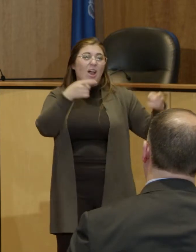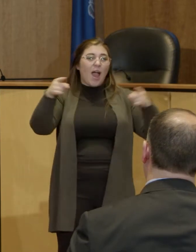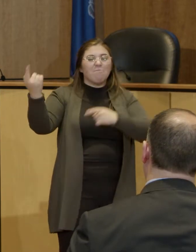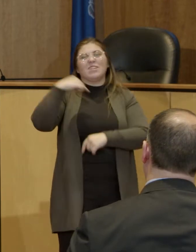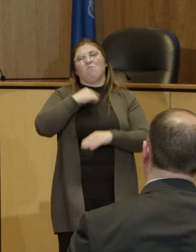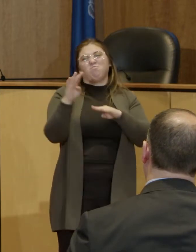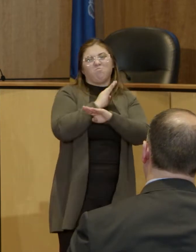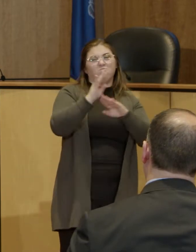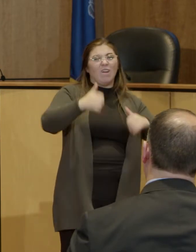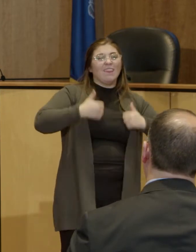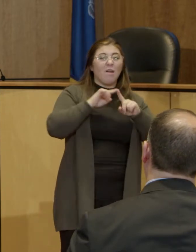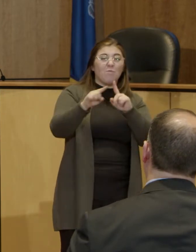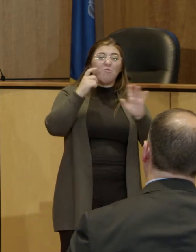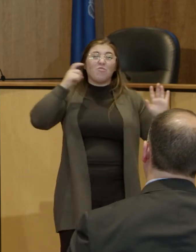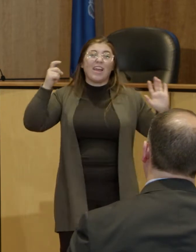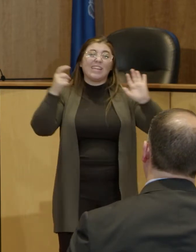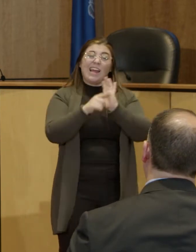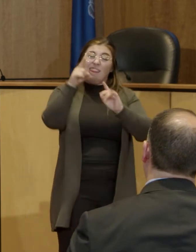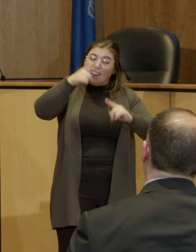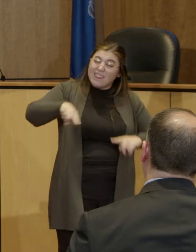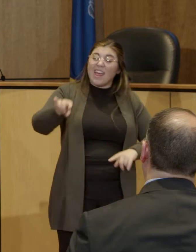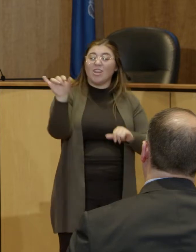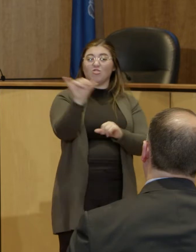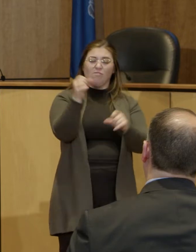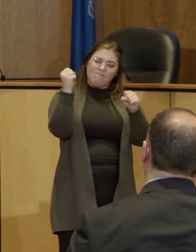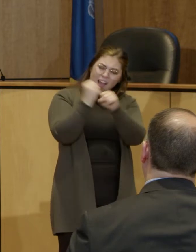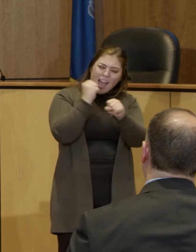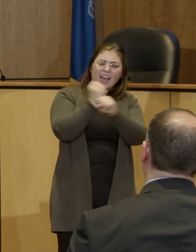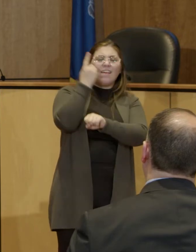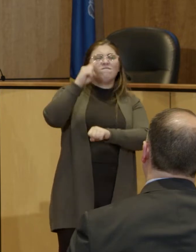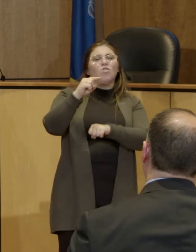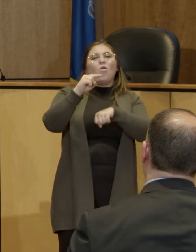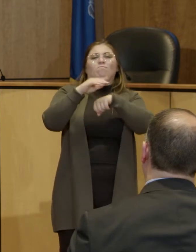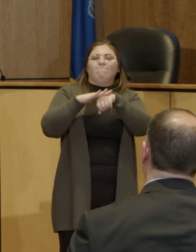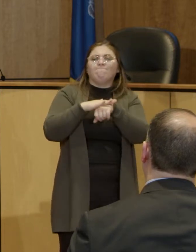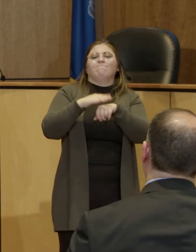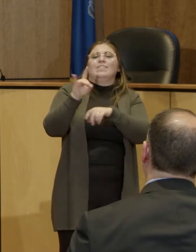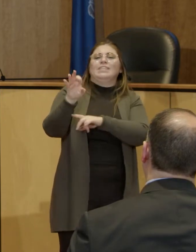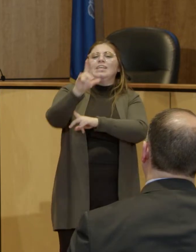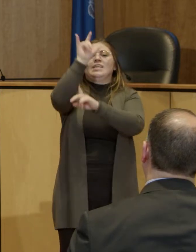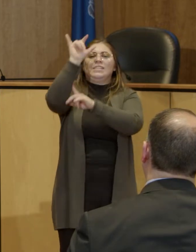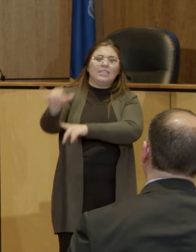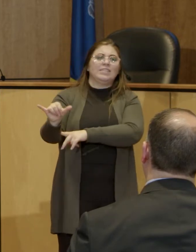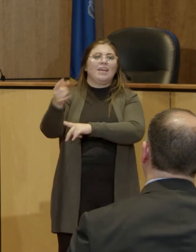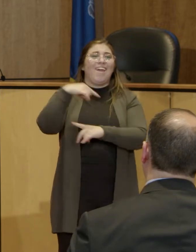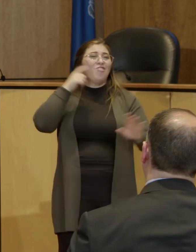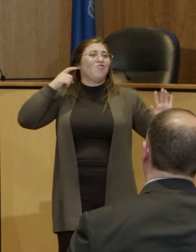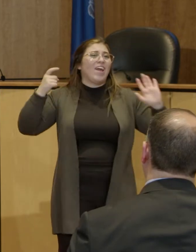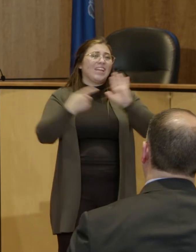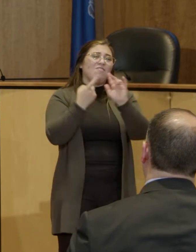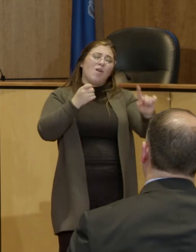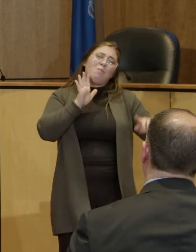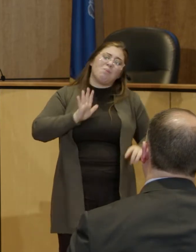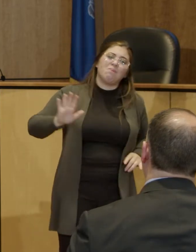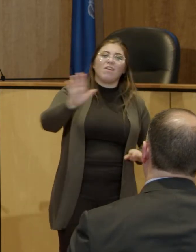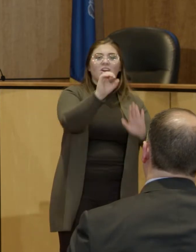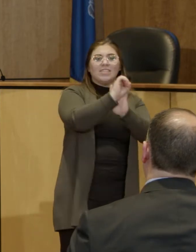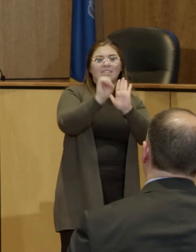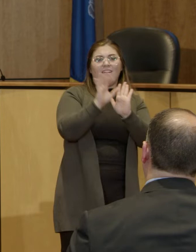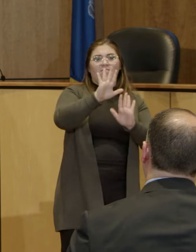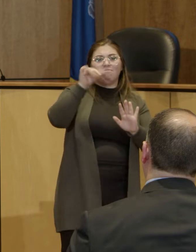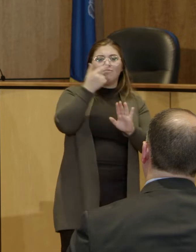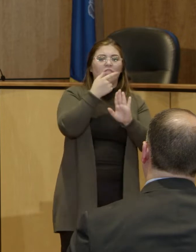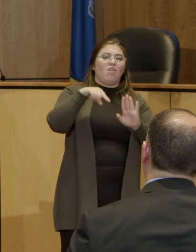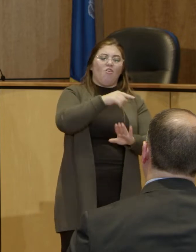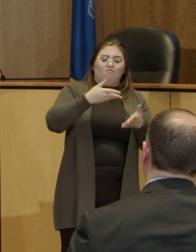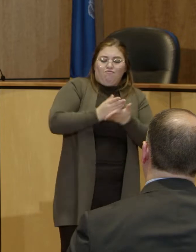busy lives. But they too are fighting for basic dignity and a recognition by their state of their right